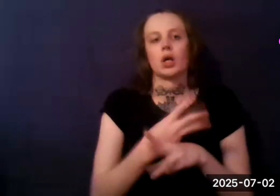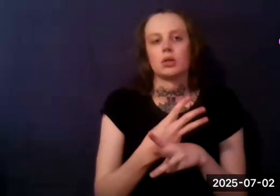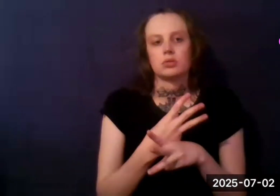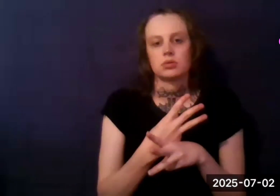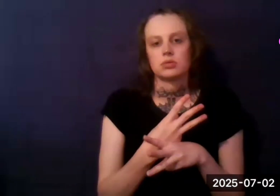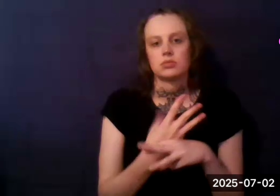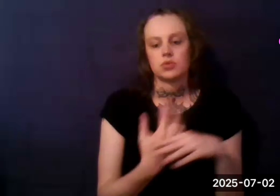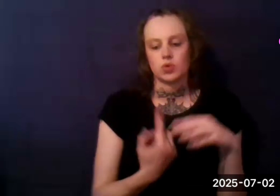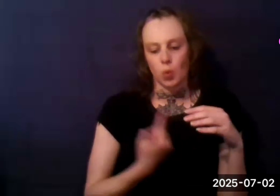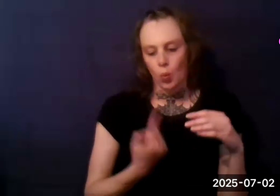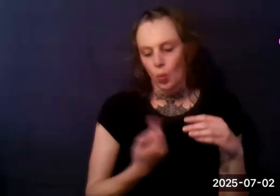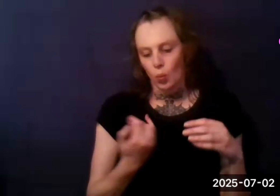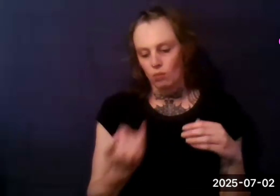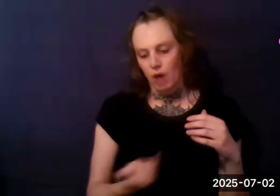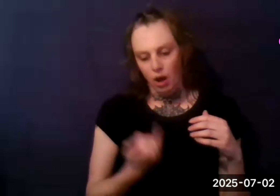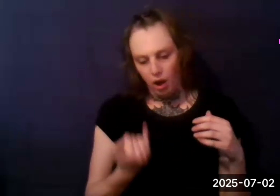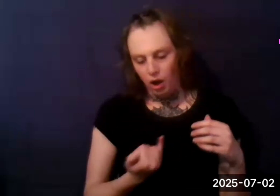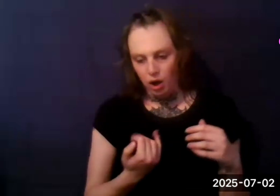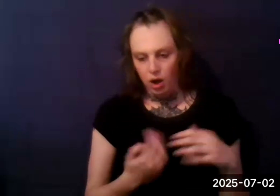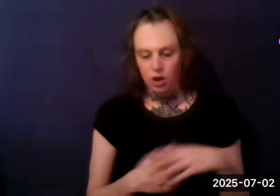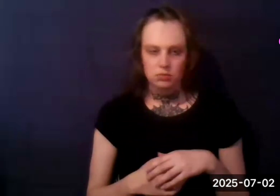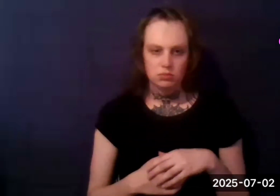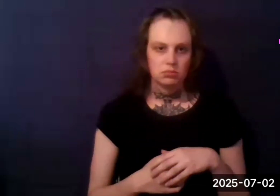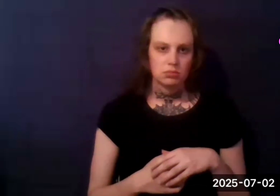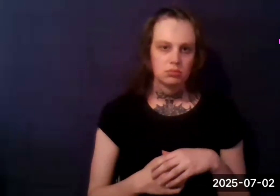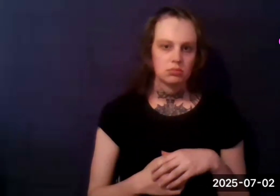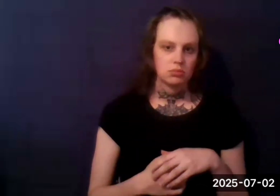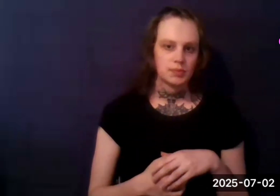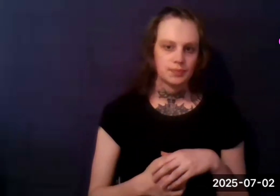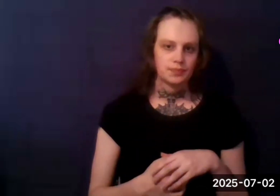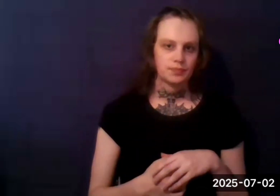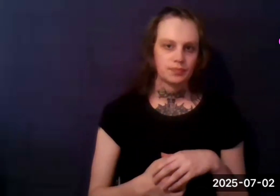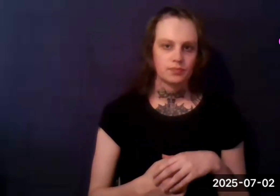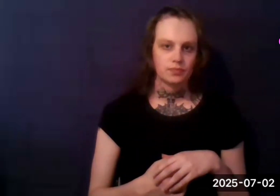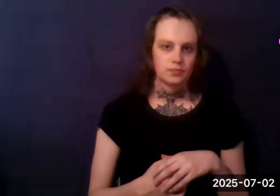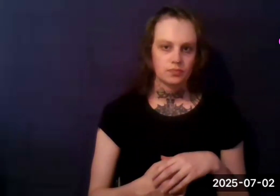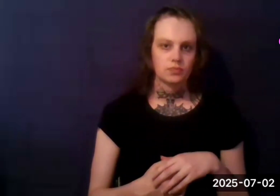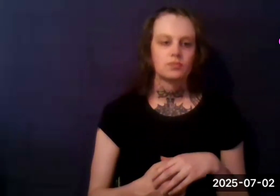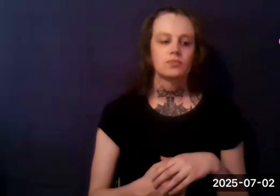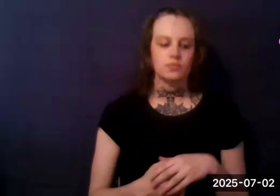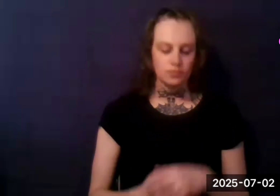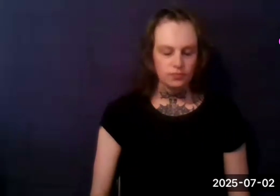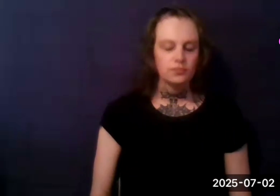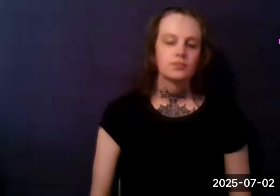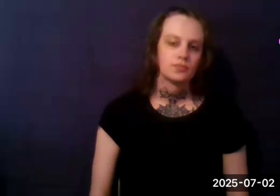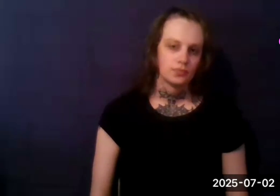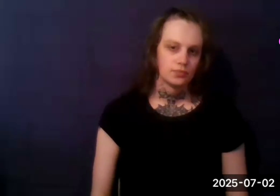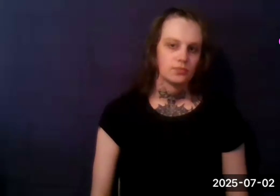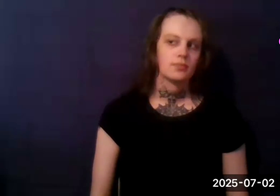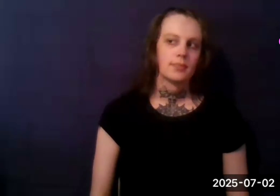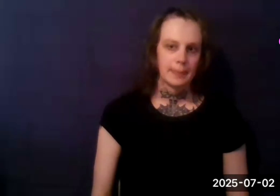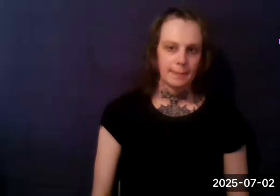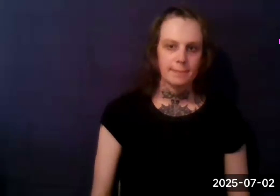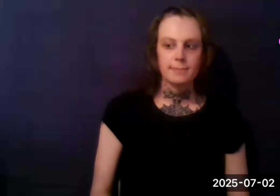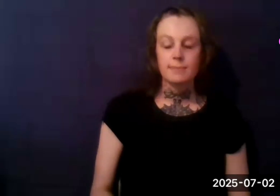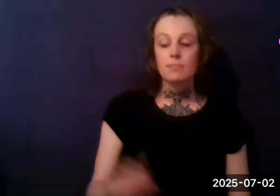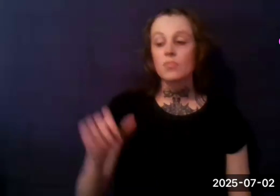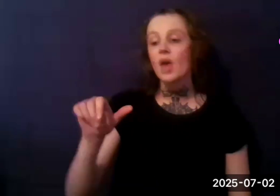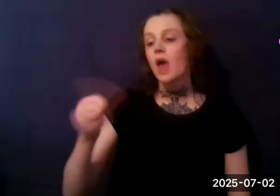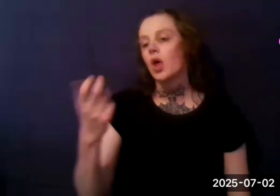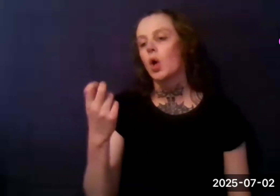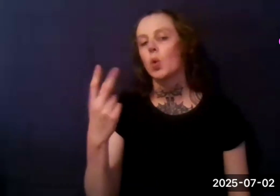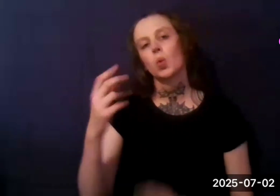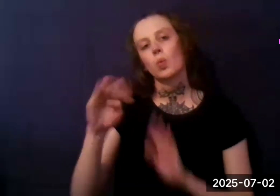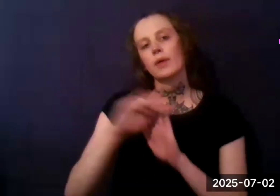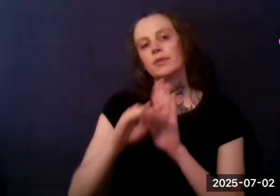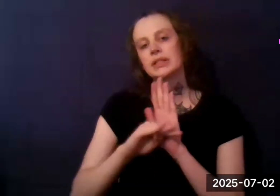me, really, you know? Um, so I managed to do that. I had tried another 12-step program for a